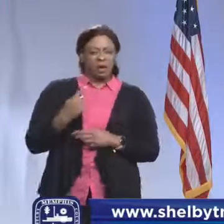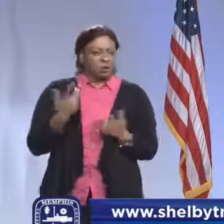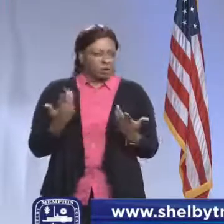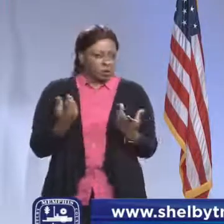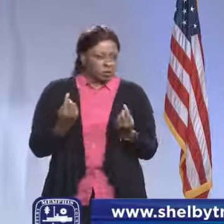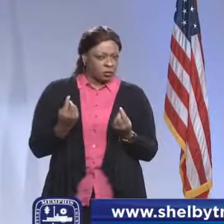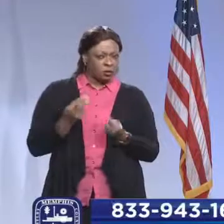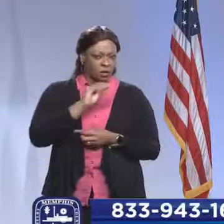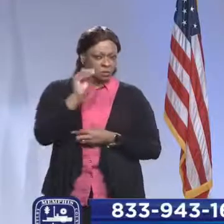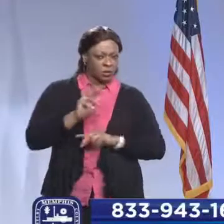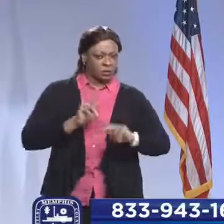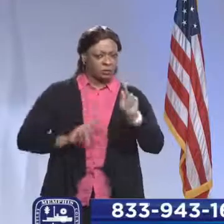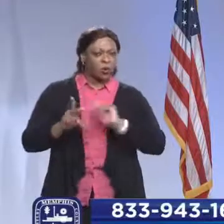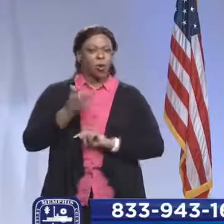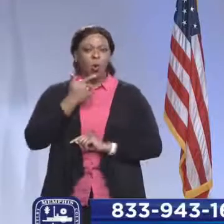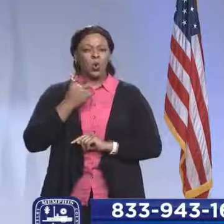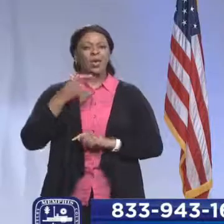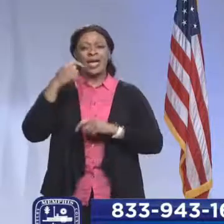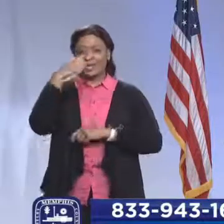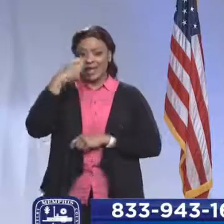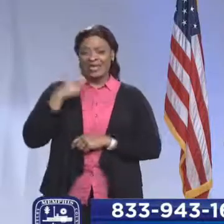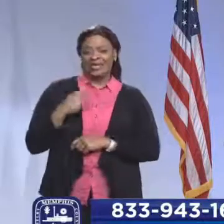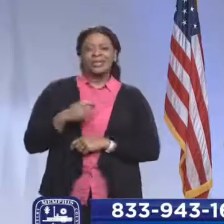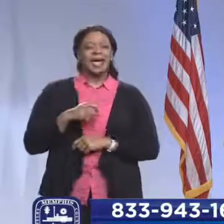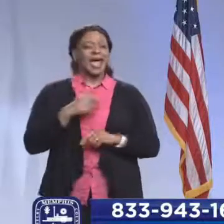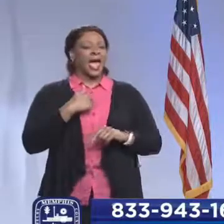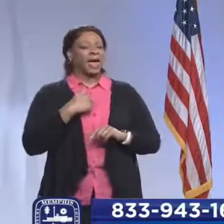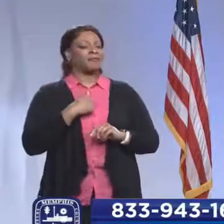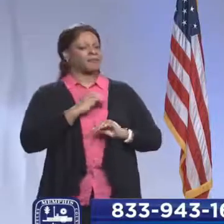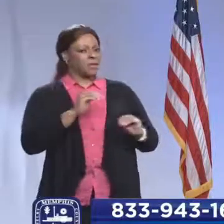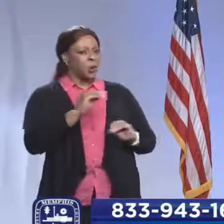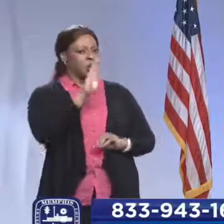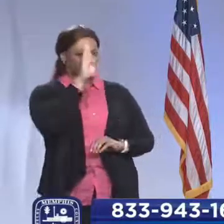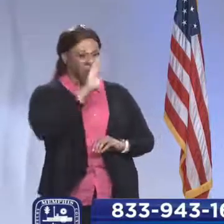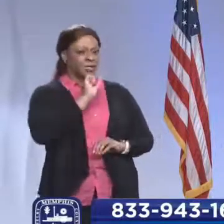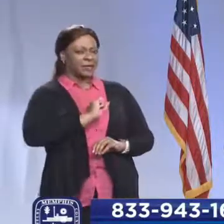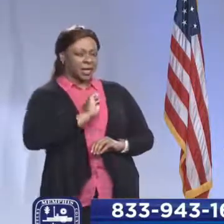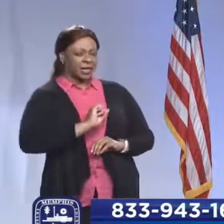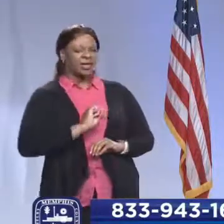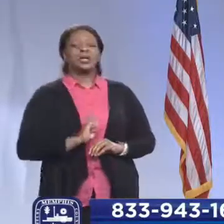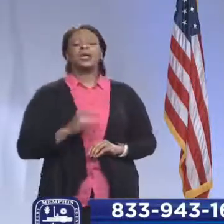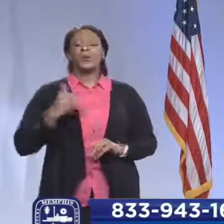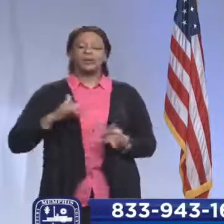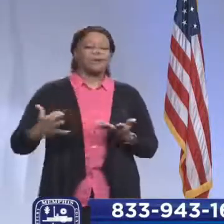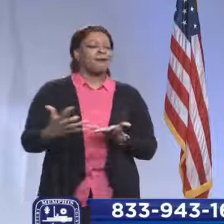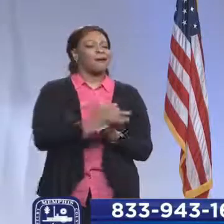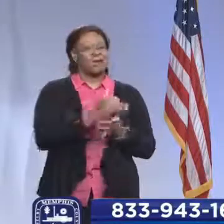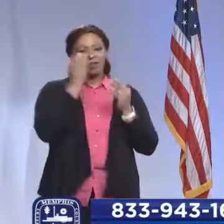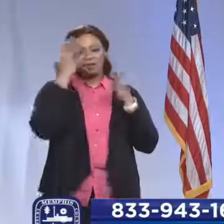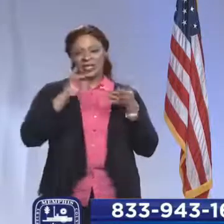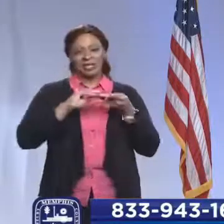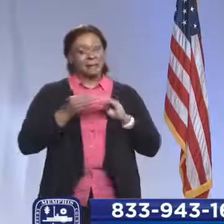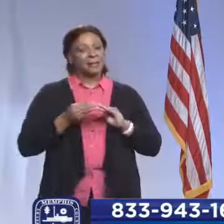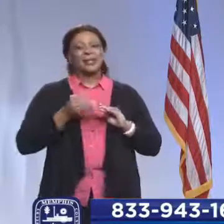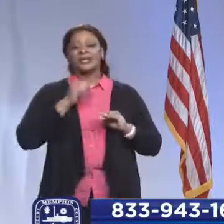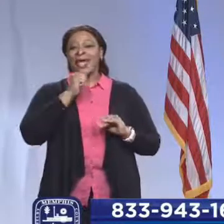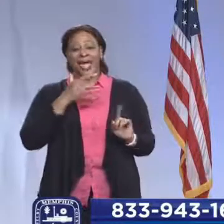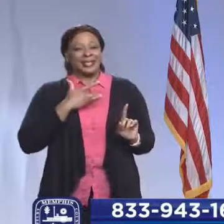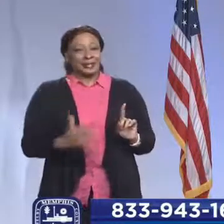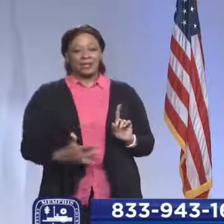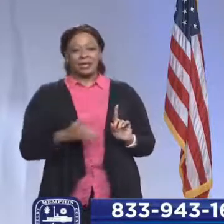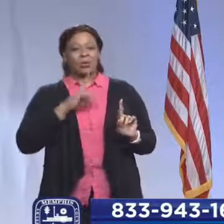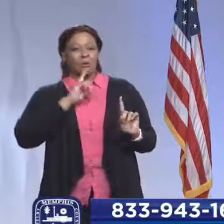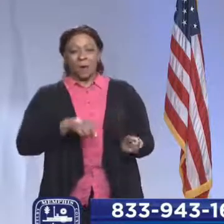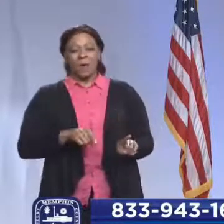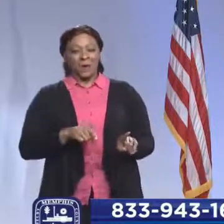with percentage of people who were tested that were asymptomatic. We are still gathering that information. That's not been typical